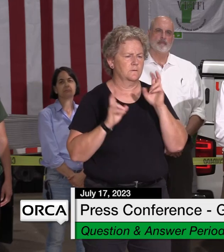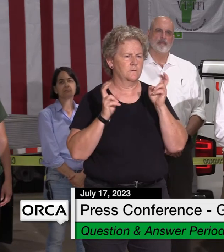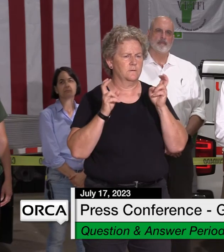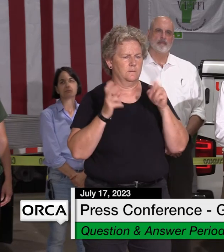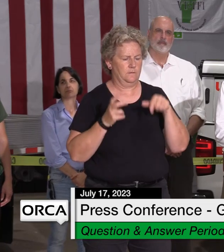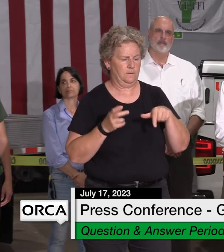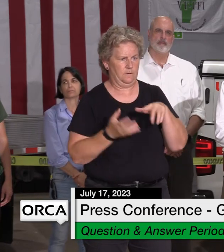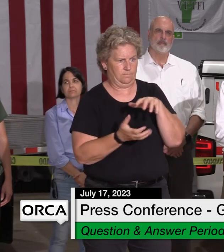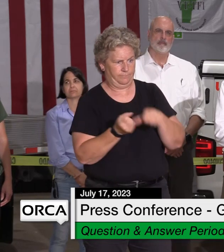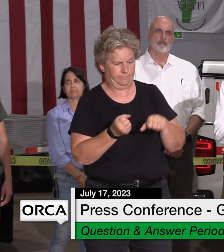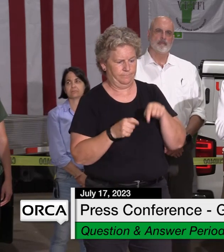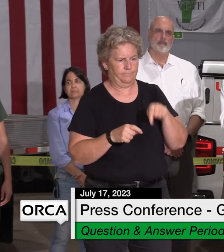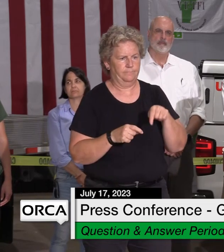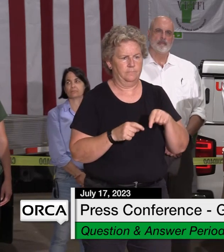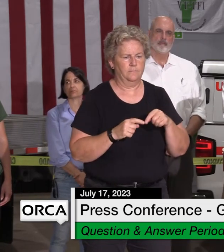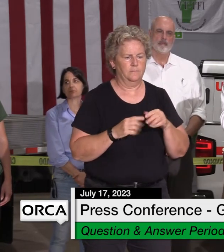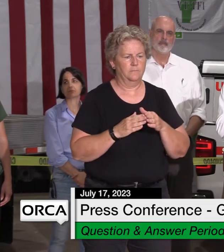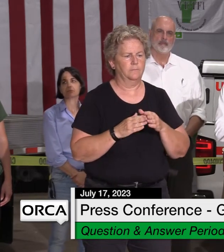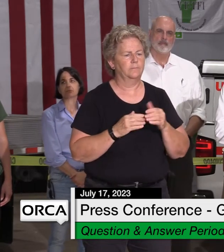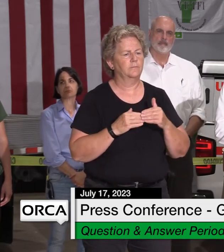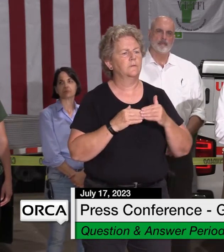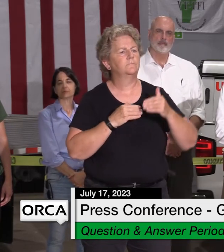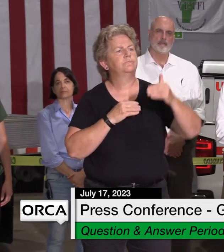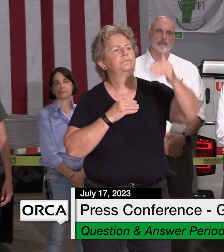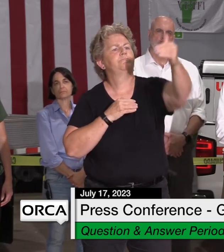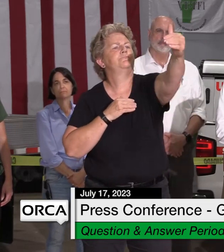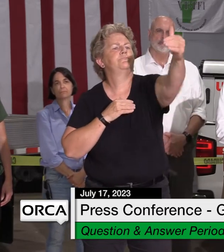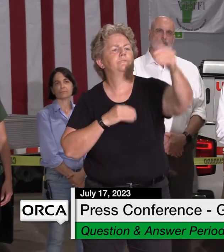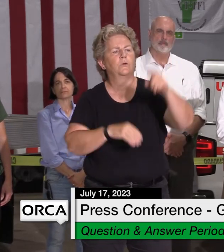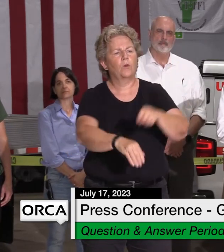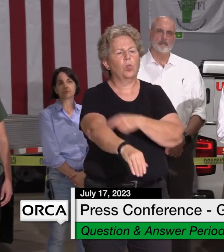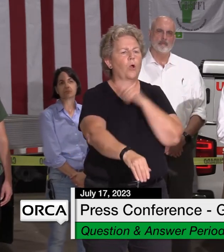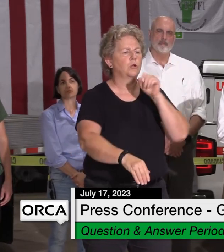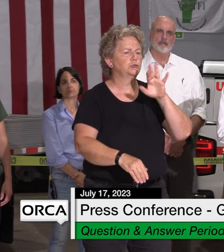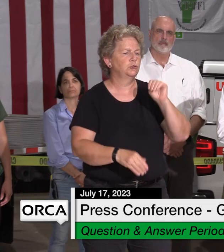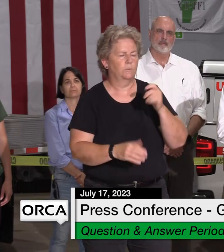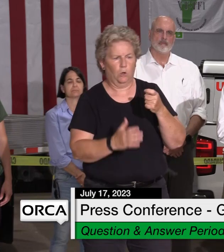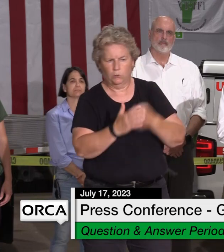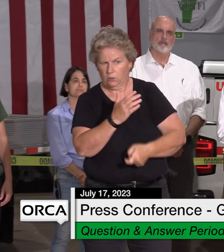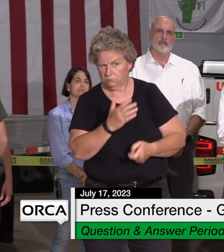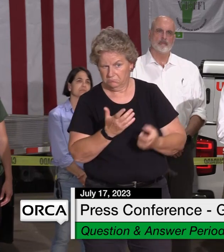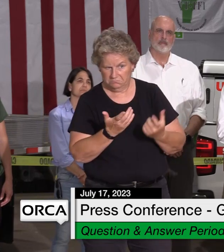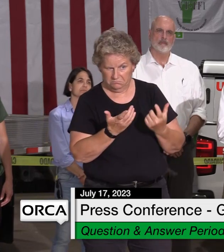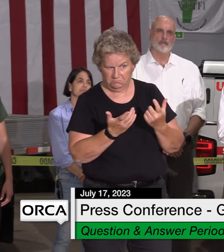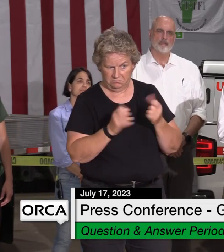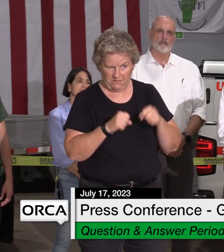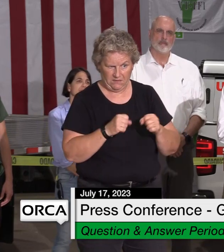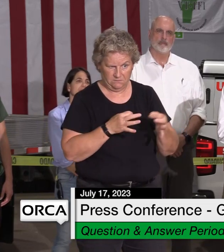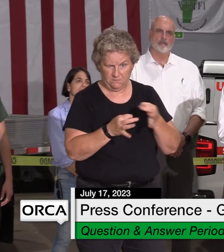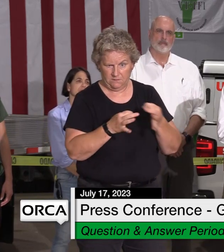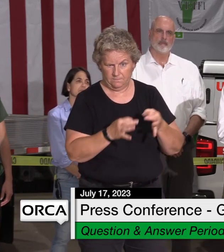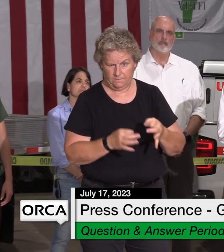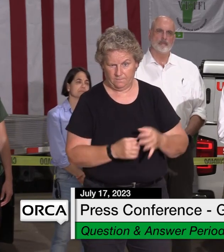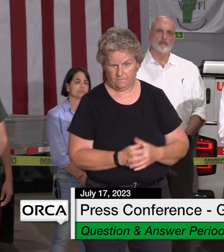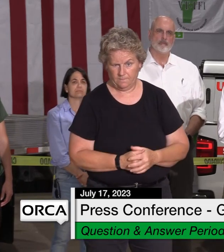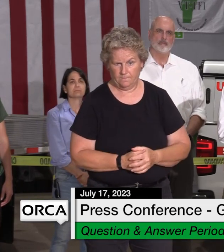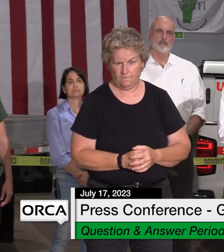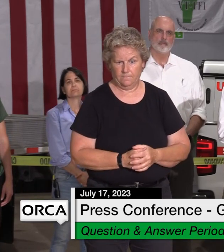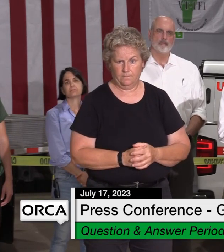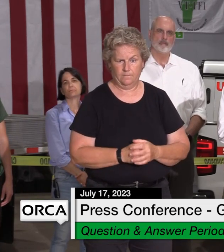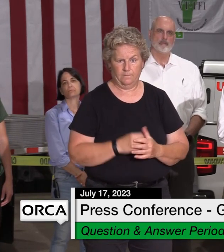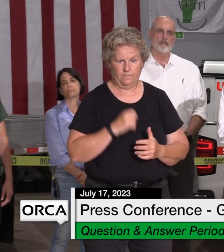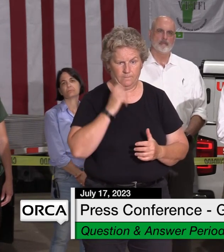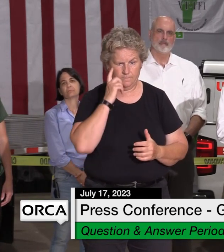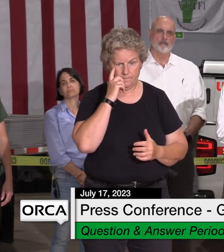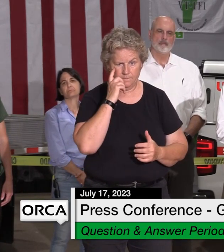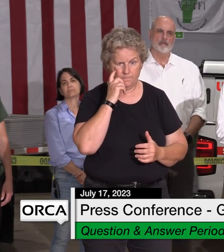years, we had another one, now we have another one. Philadelphia, another crisis. How much can we take, and how much of